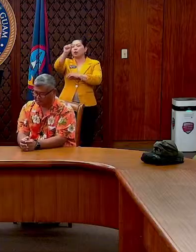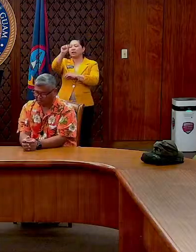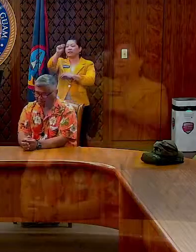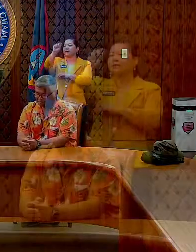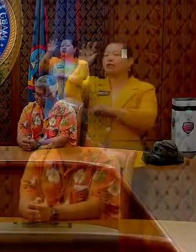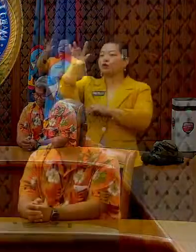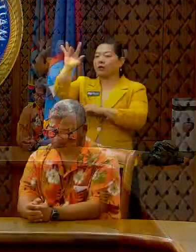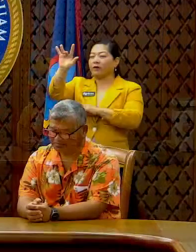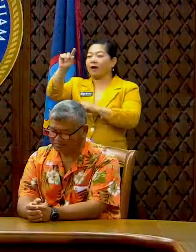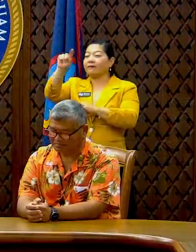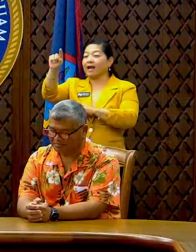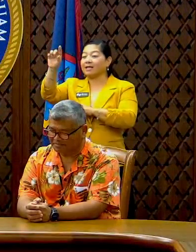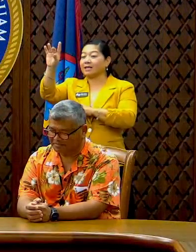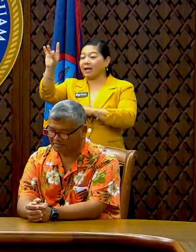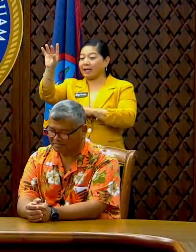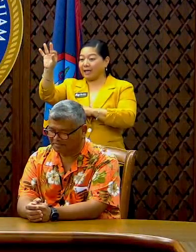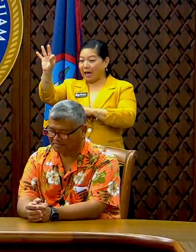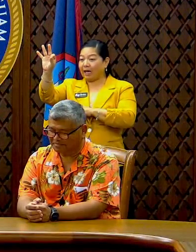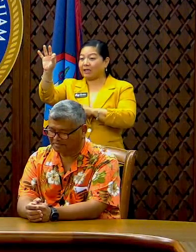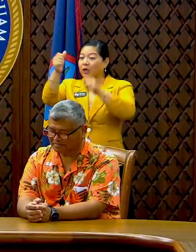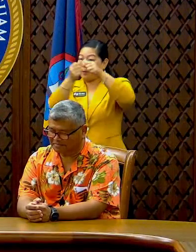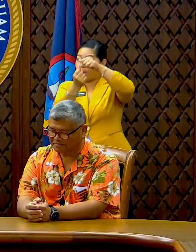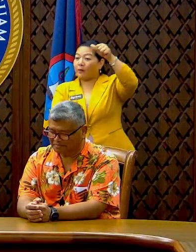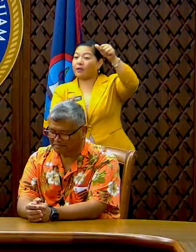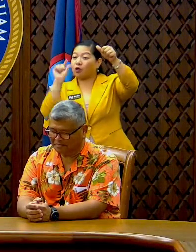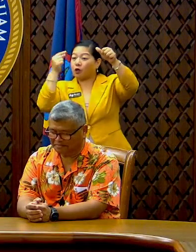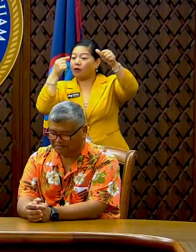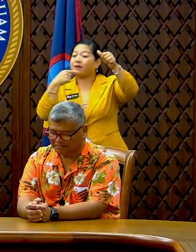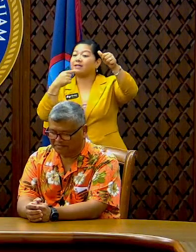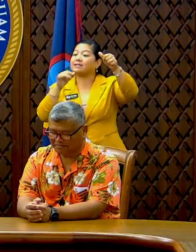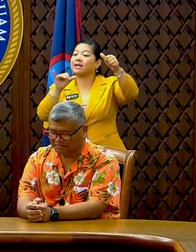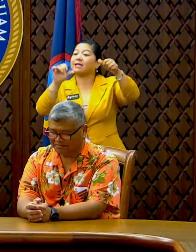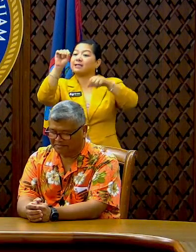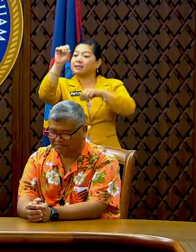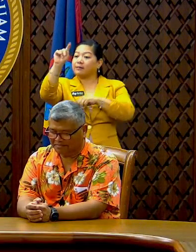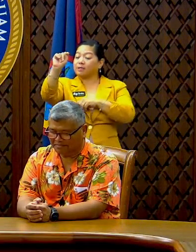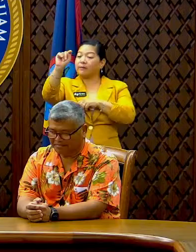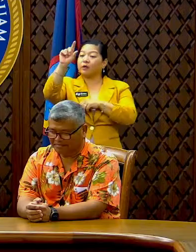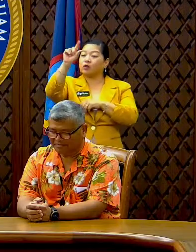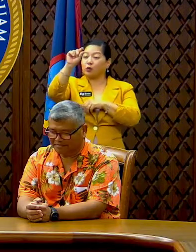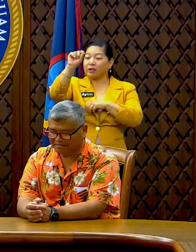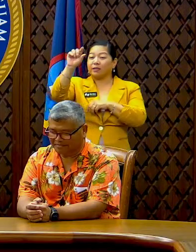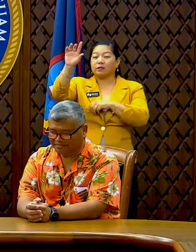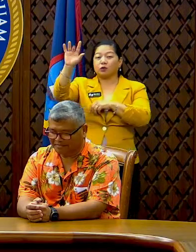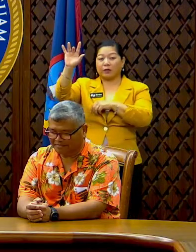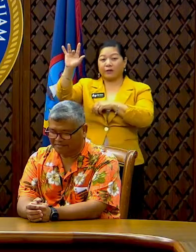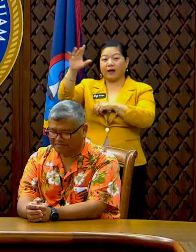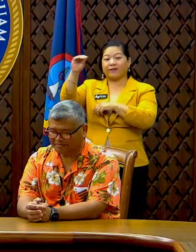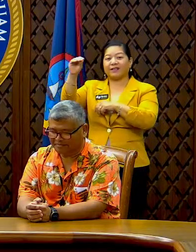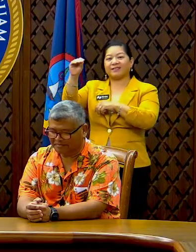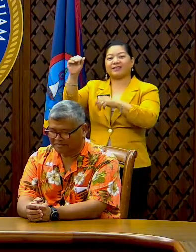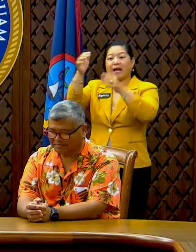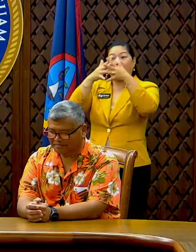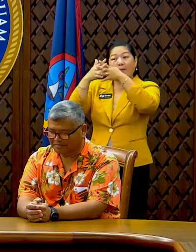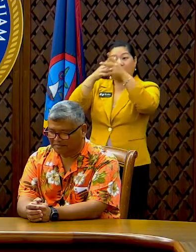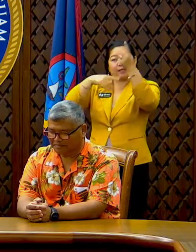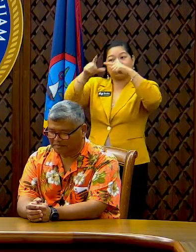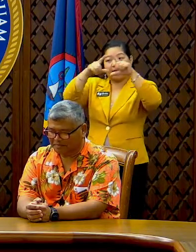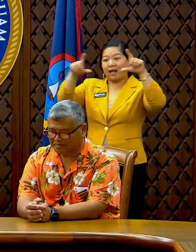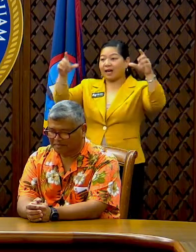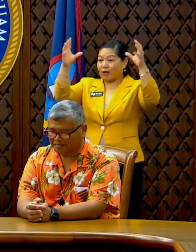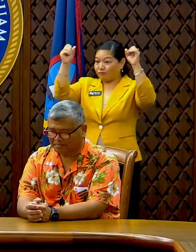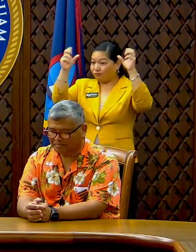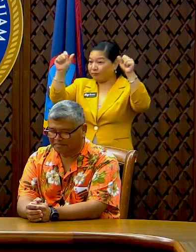2025-89, a proclamation of the governor proclaiming September 2025 as American Sign